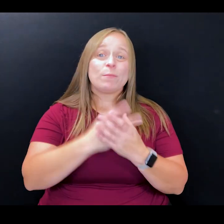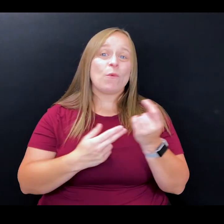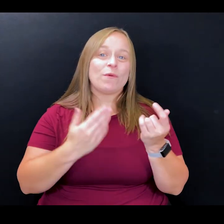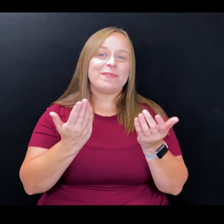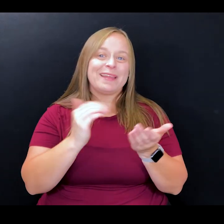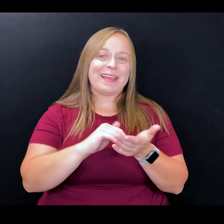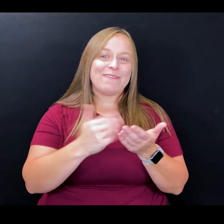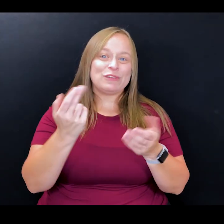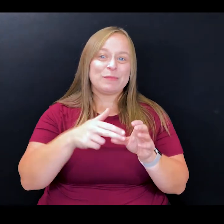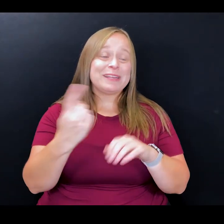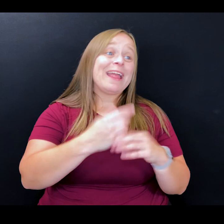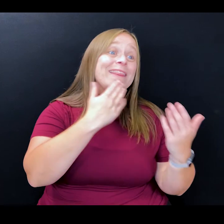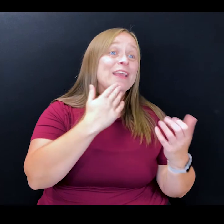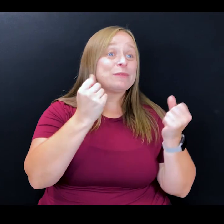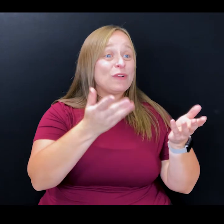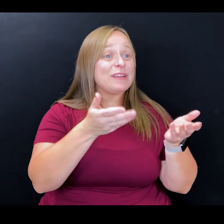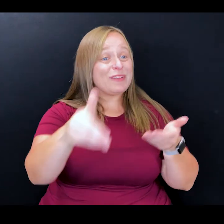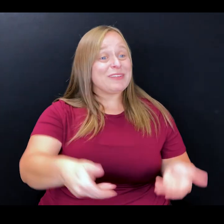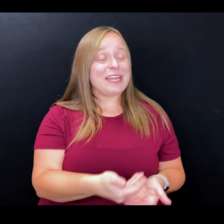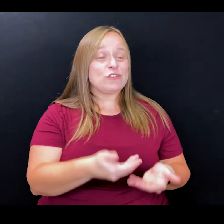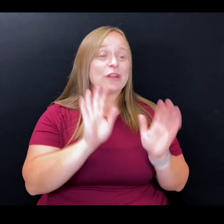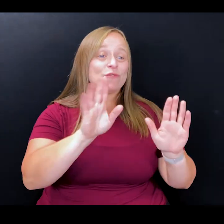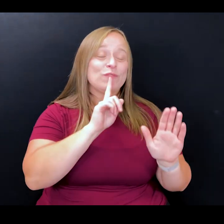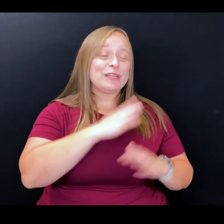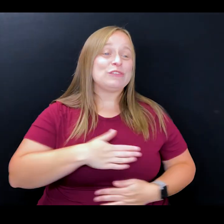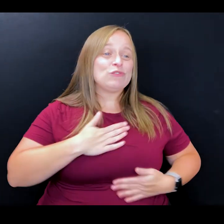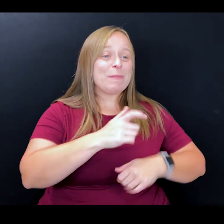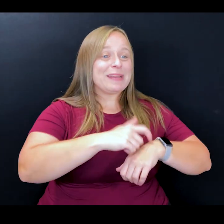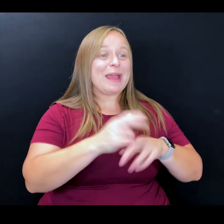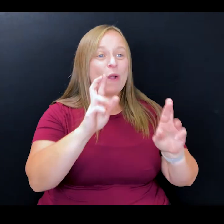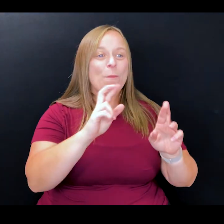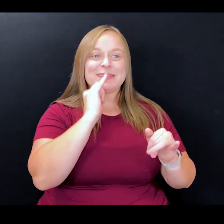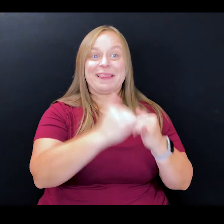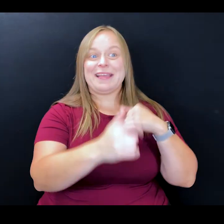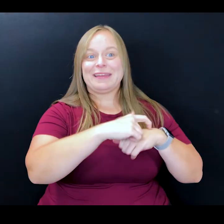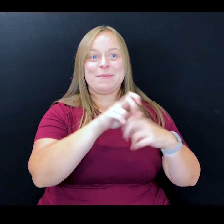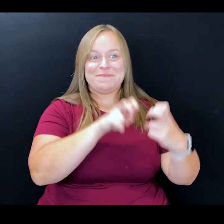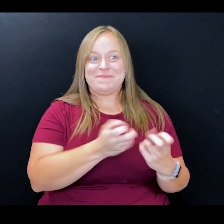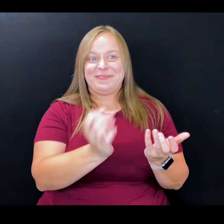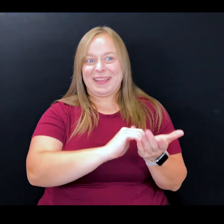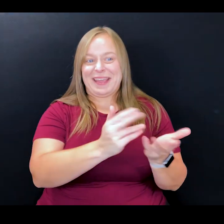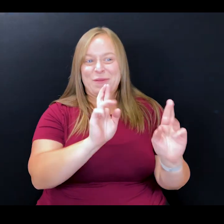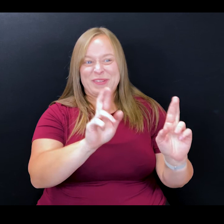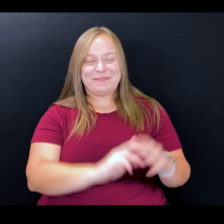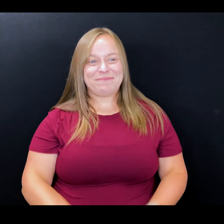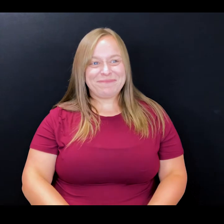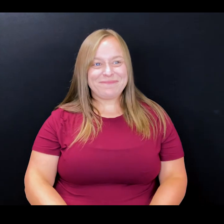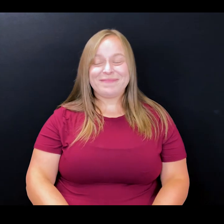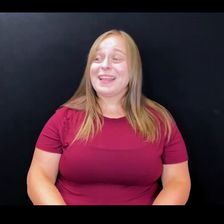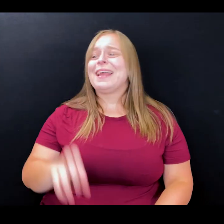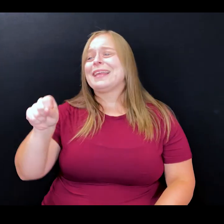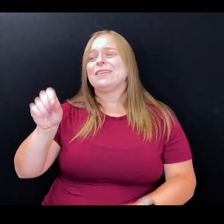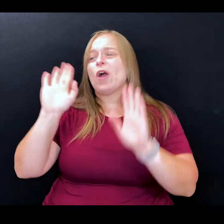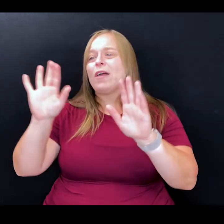for joining me today. Thank you so much for the invitation. I really enjoyed my time, and I hope it's not the last time that we do something like this. This